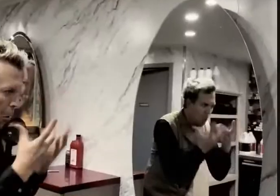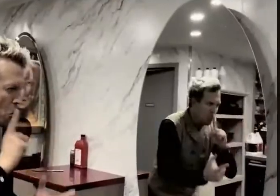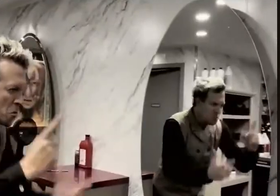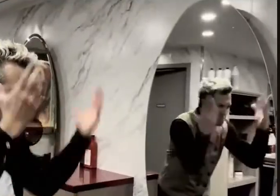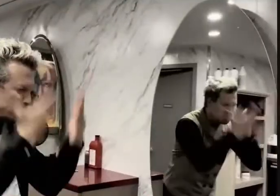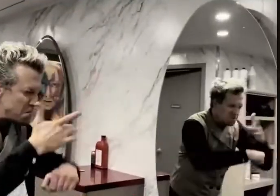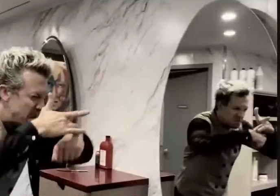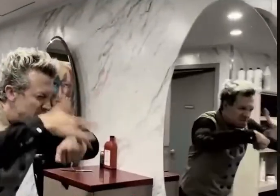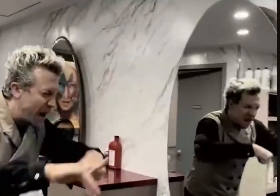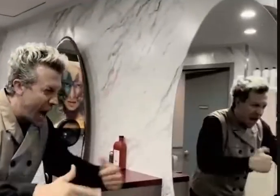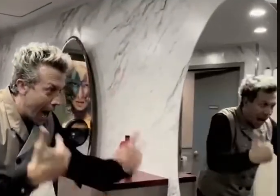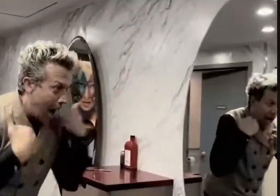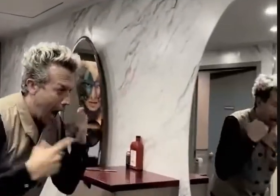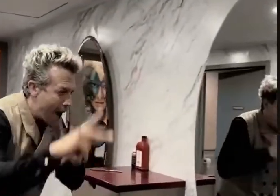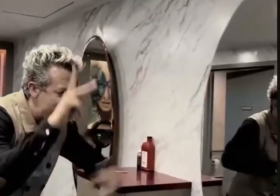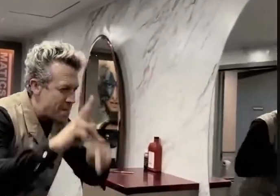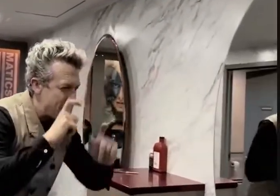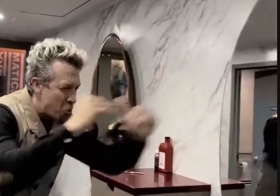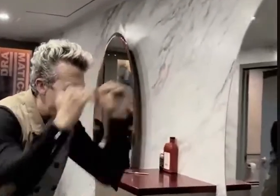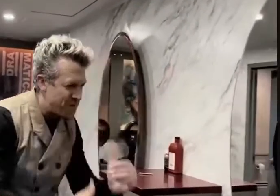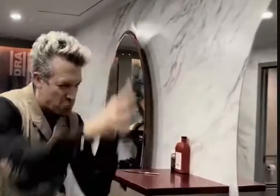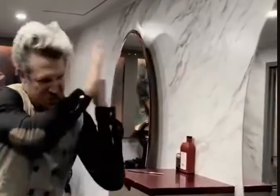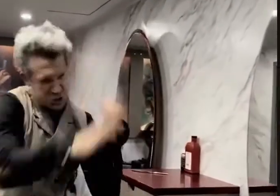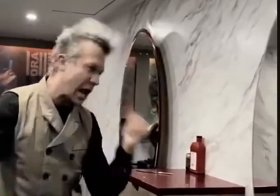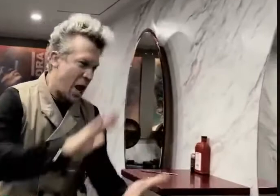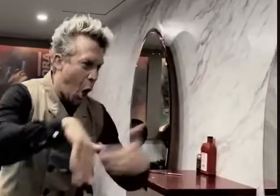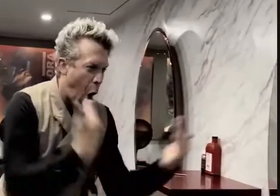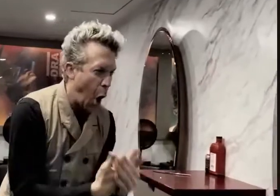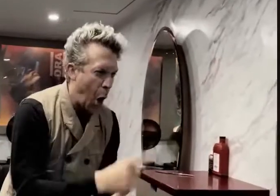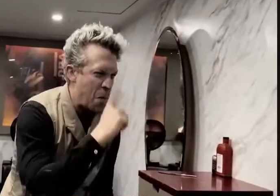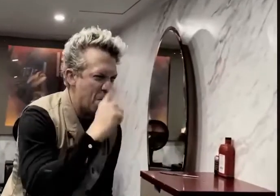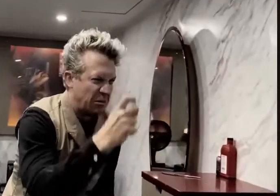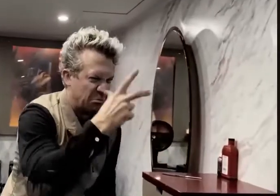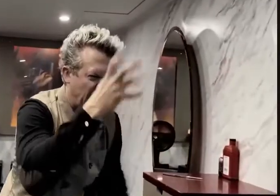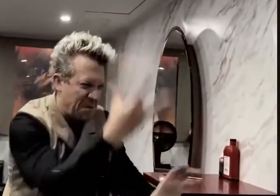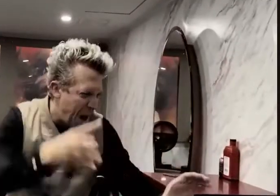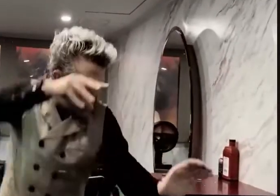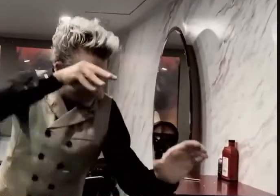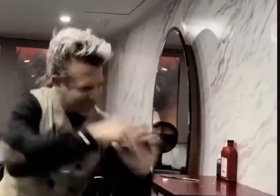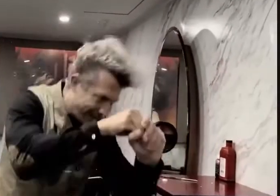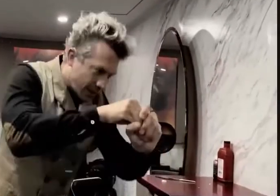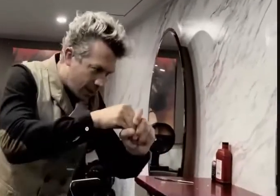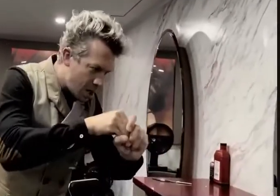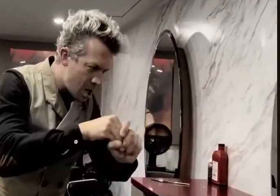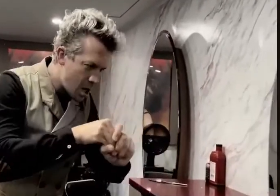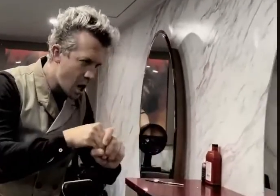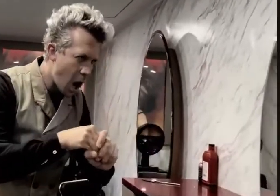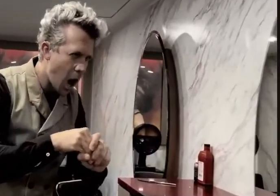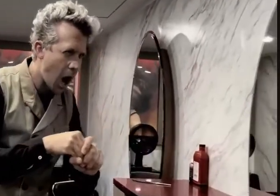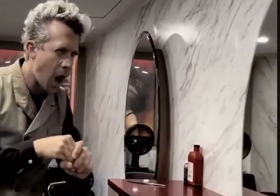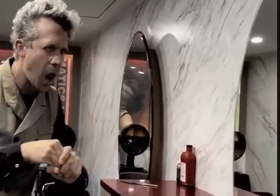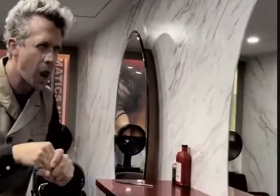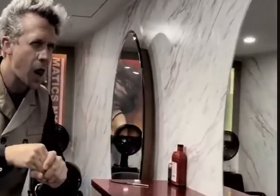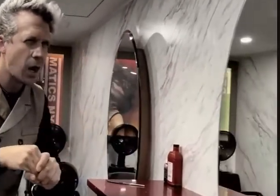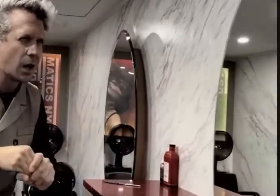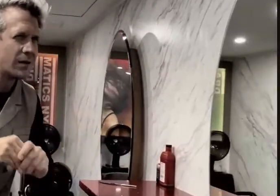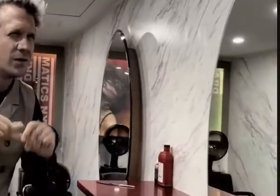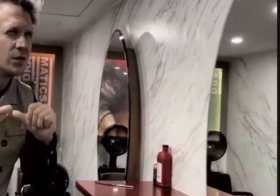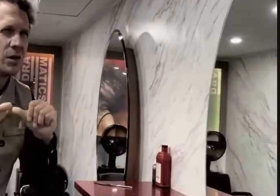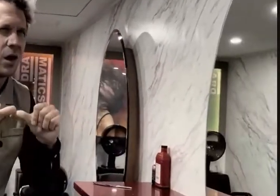There's a hole in the world of the great black pit, and it's filled with people who are filled with shit, and the vermin of the world inhabit it.